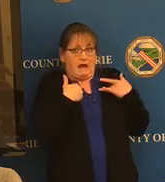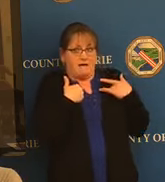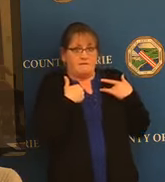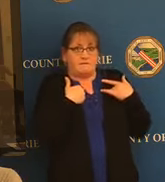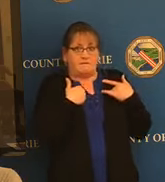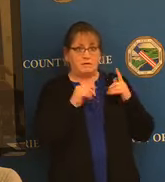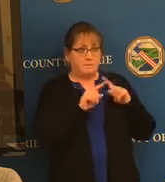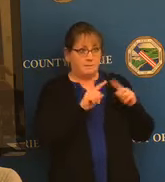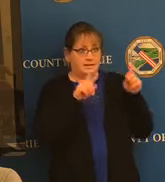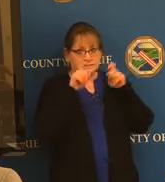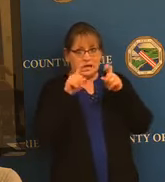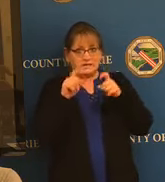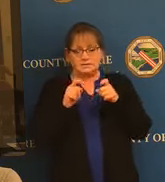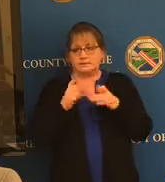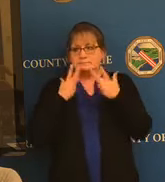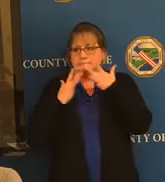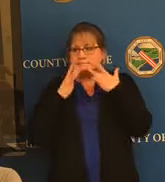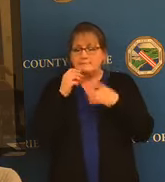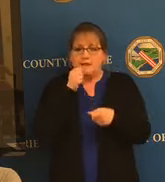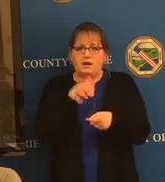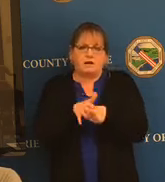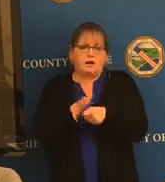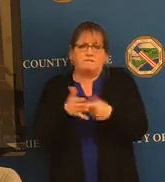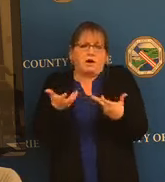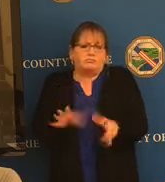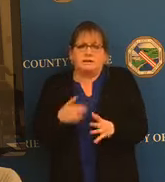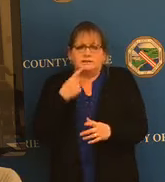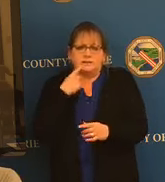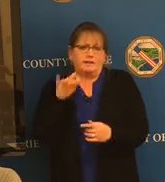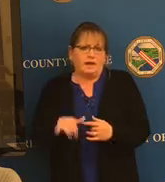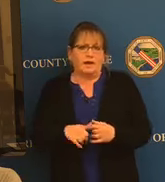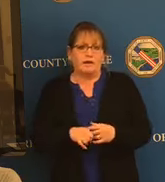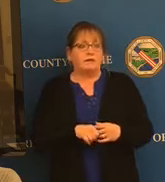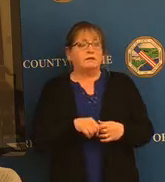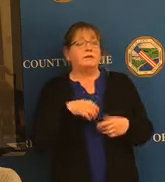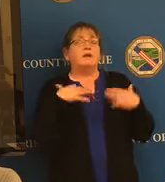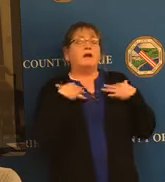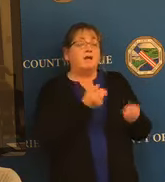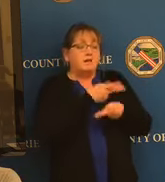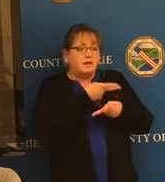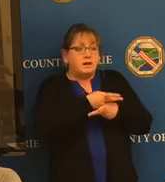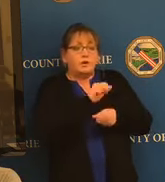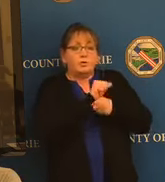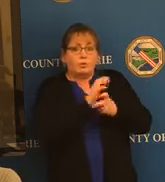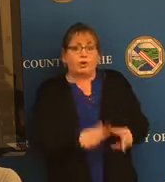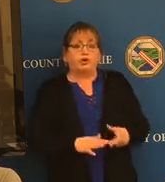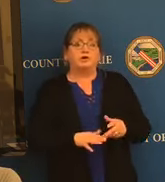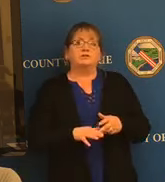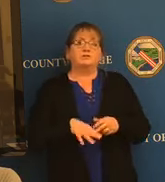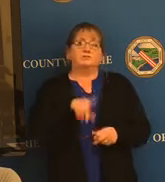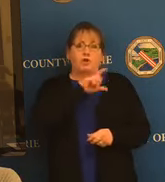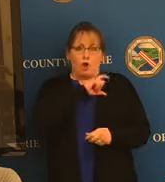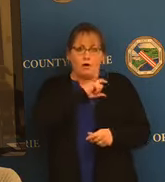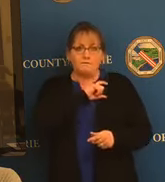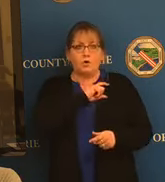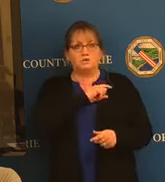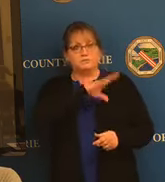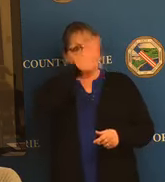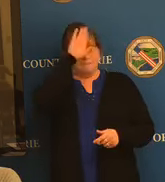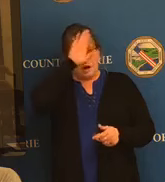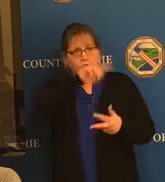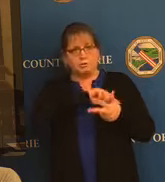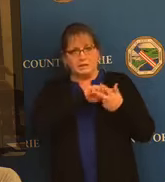limitations on testing, as we've talked about. Healthcare workers are being tested. Law enforcement, those on the front lines, are being